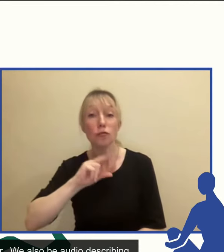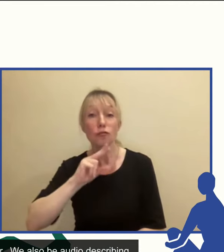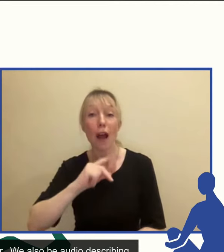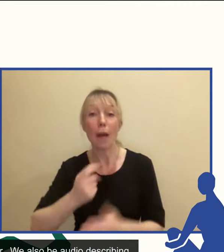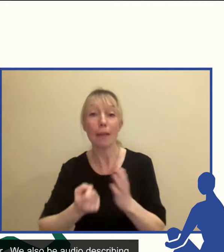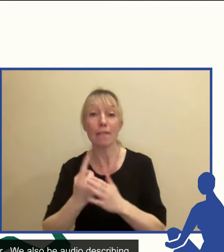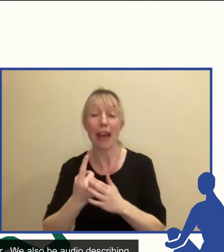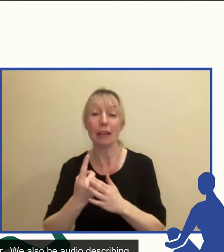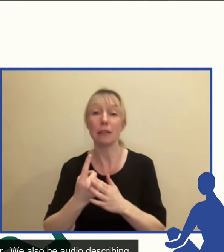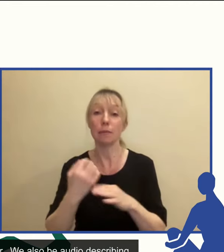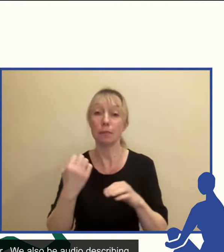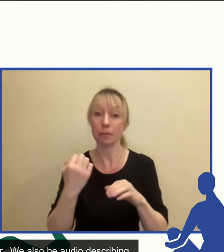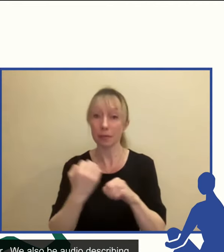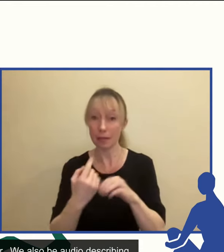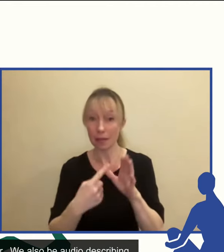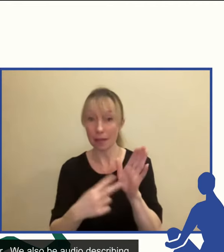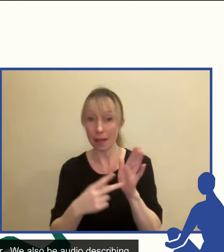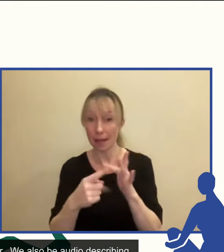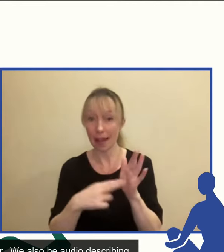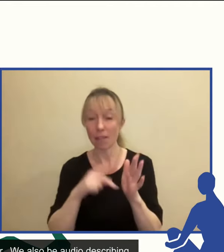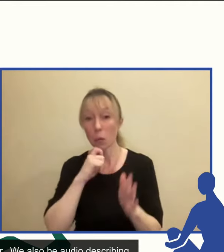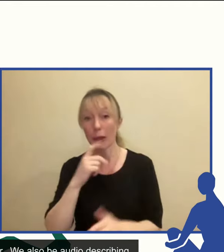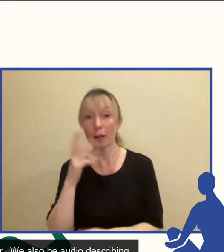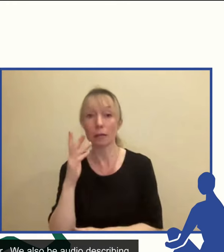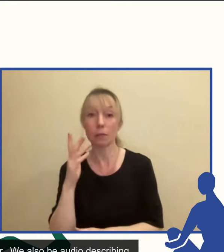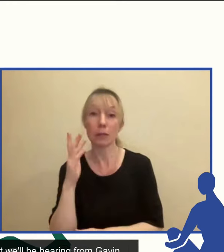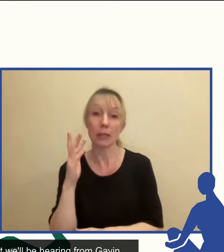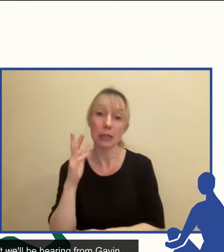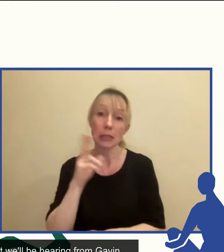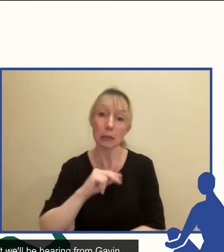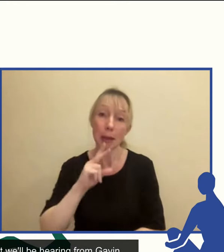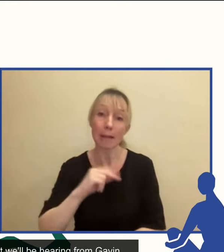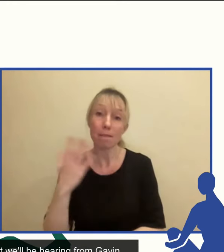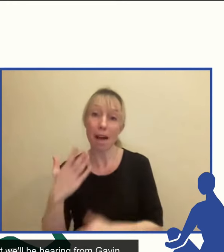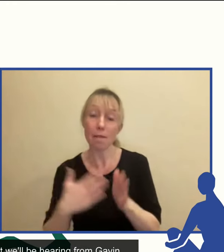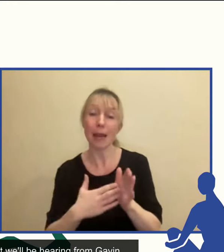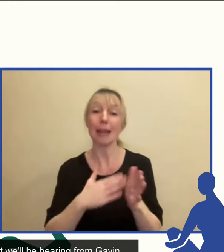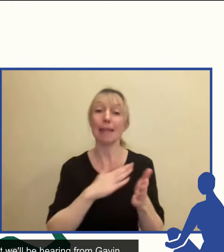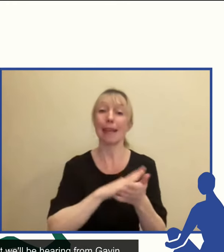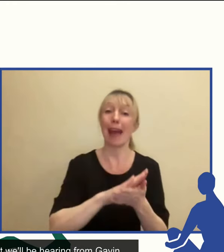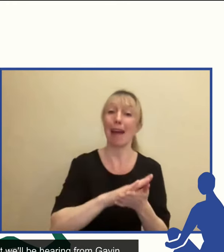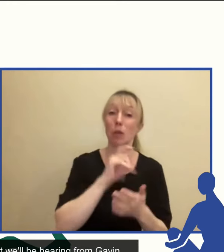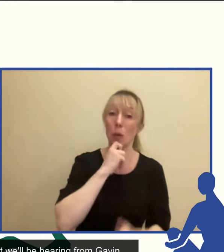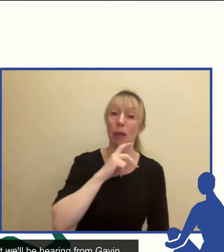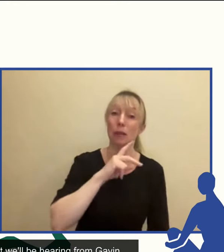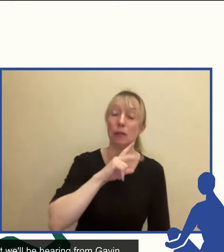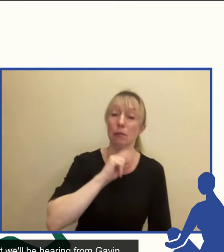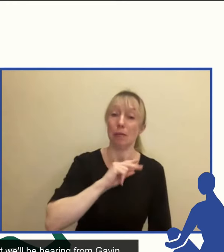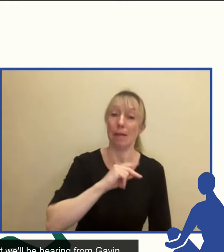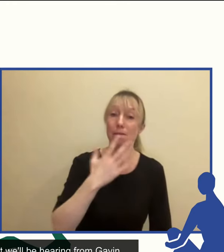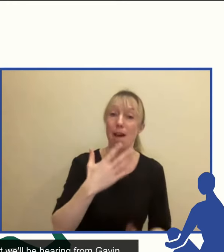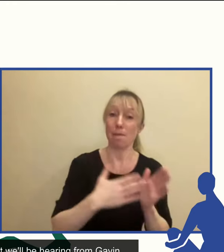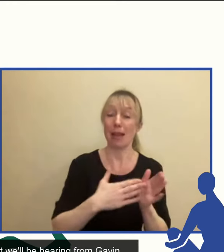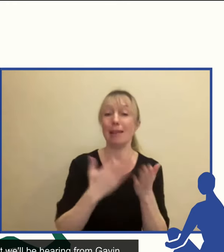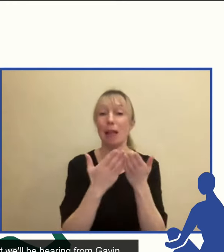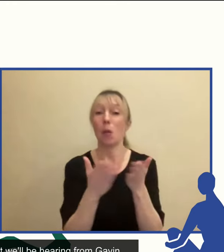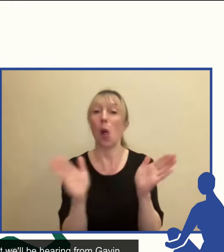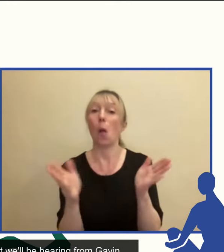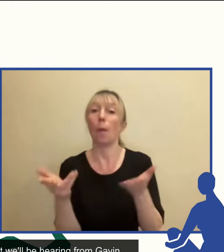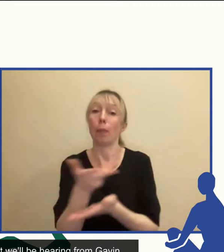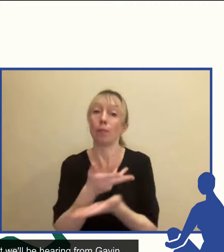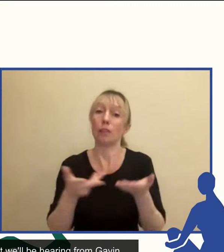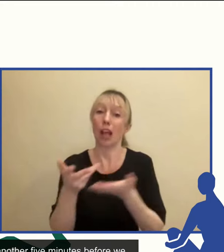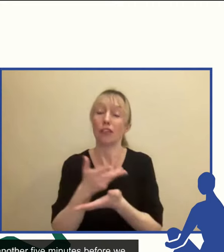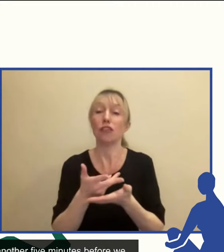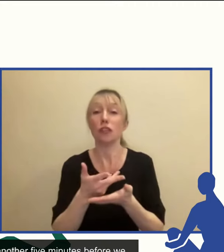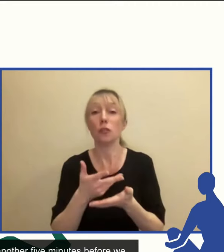Tonight we'll be hearing from Gavin first for 5 minutes, then Harvey for another 5 minutes before opening up into the conversation. We'll want to hear from you throughout, so you